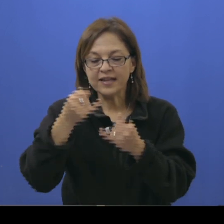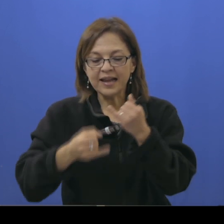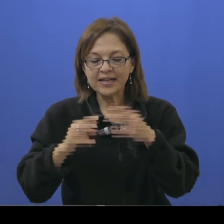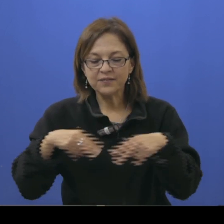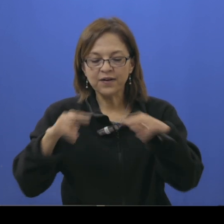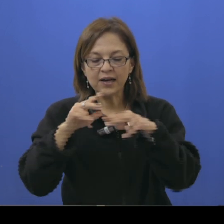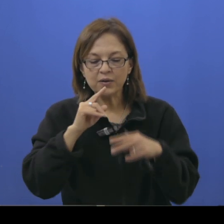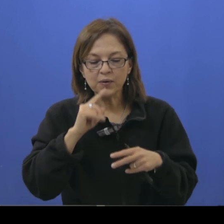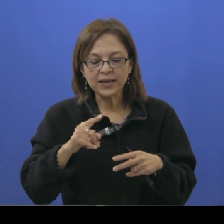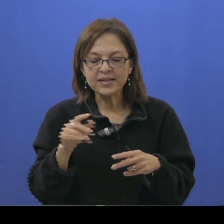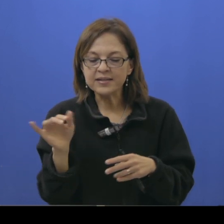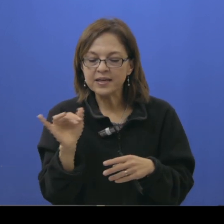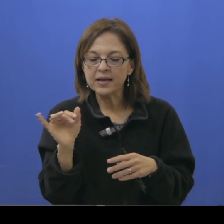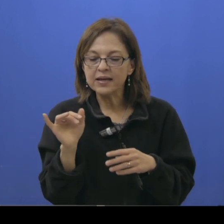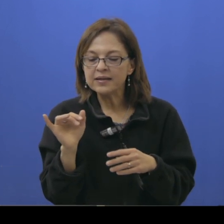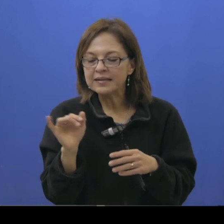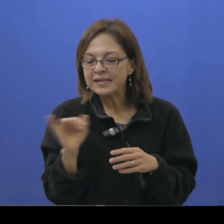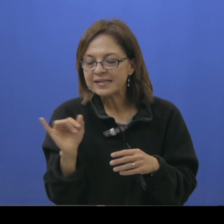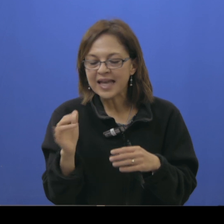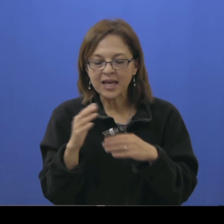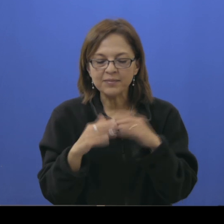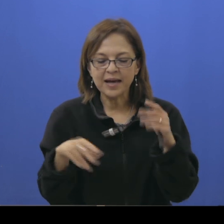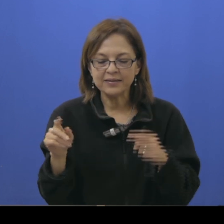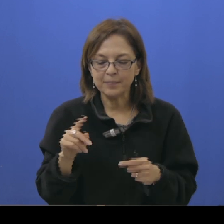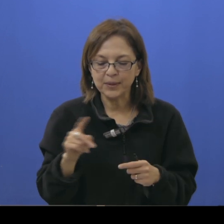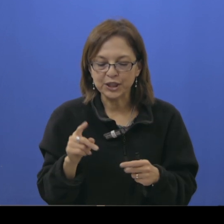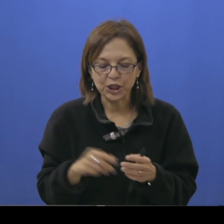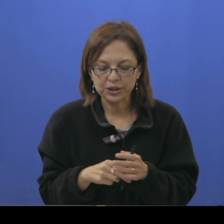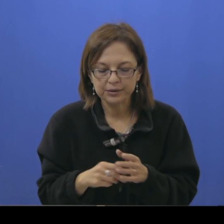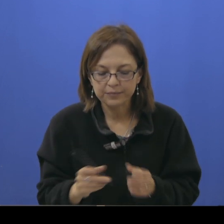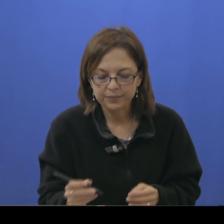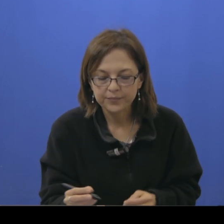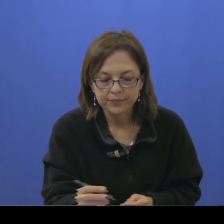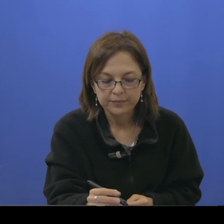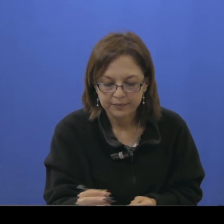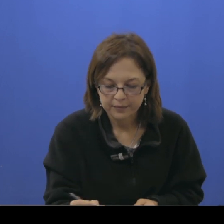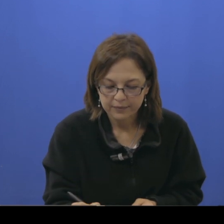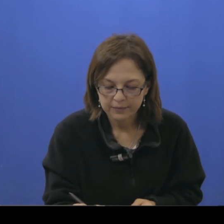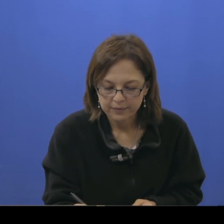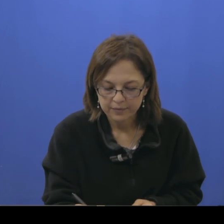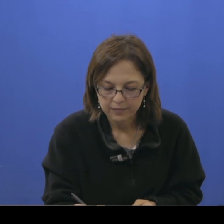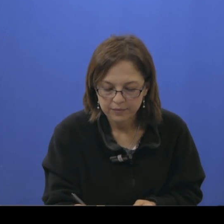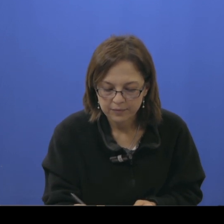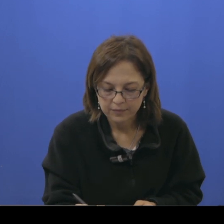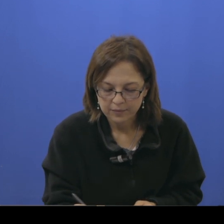And the last value is the same than the period.